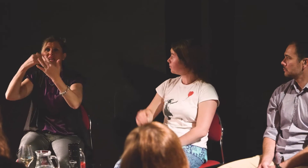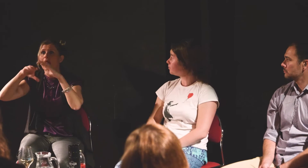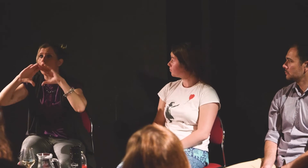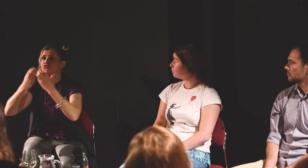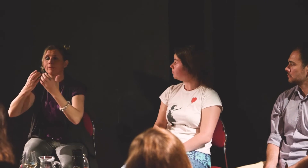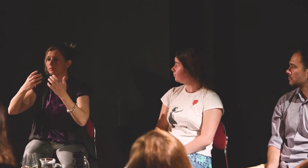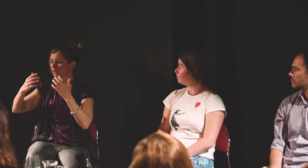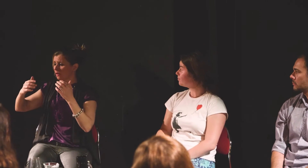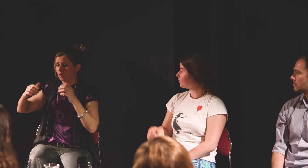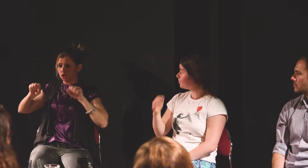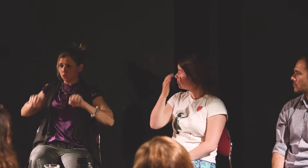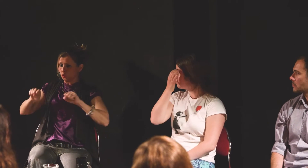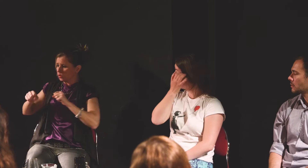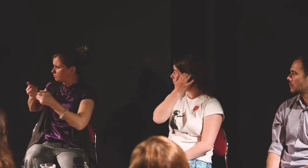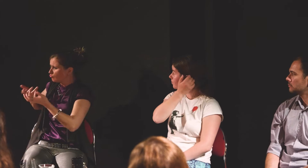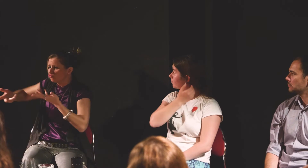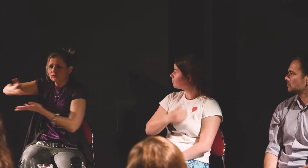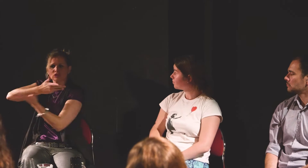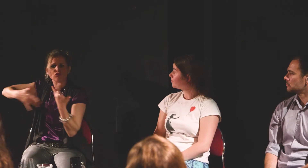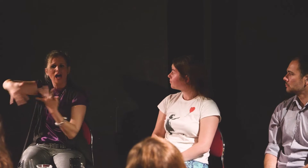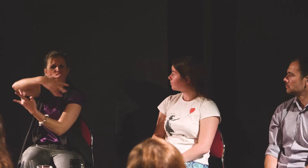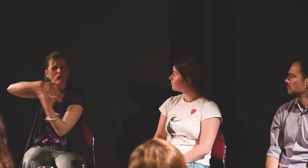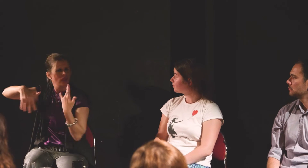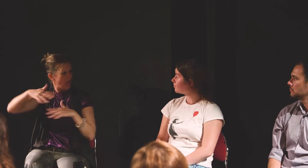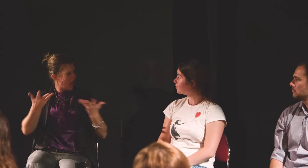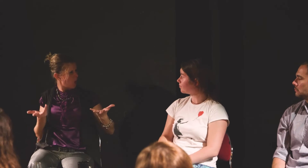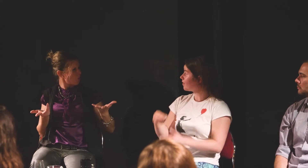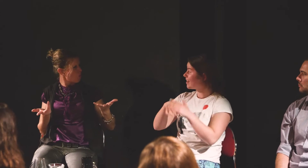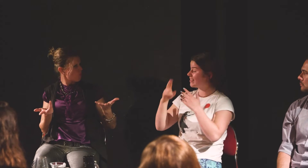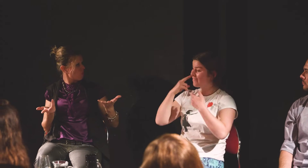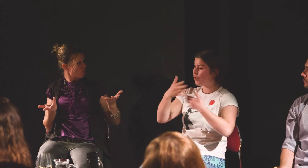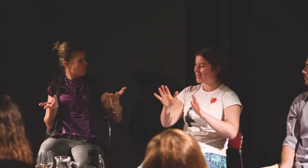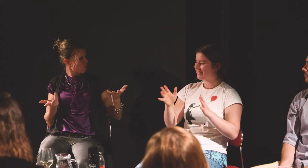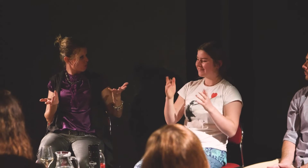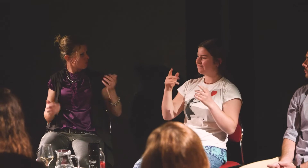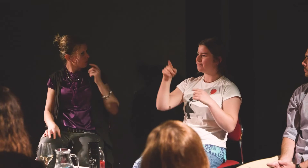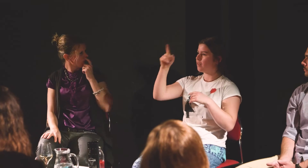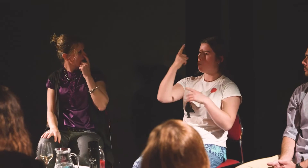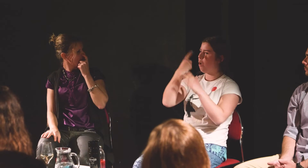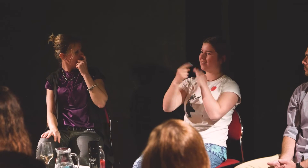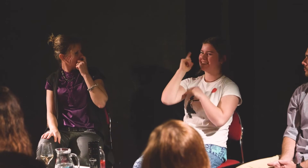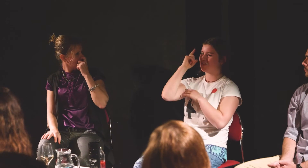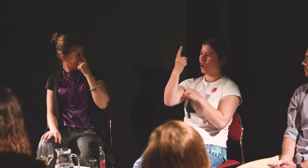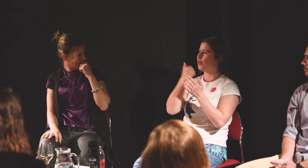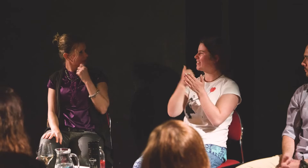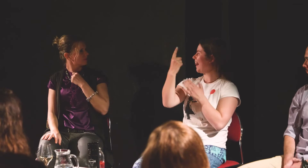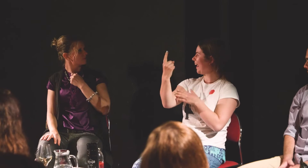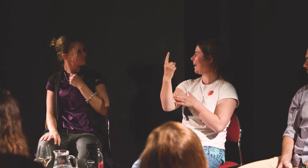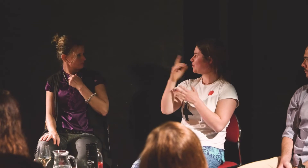teachers? Information in the classroom? Would you able to converse with the other students? Yeah, and in the deaf units, we